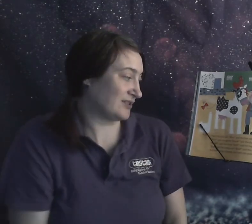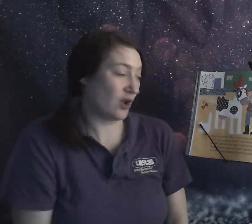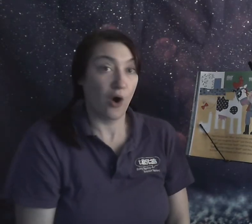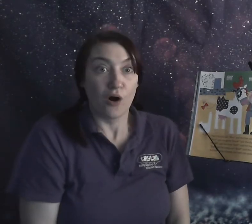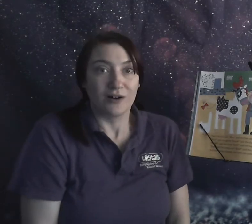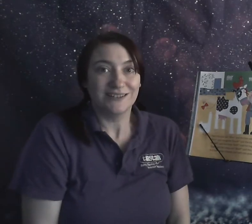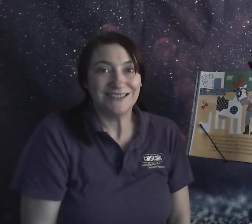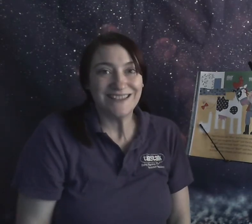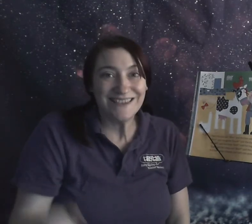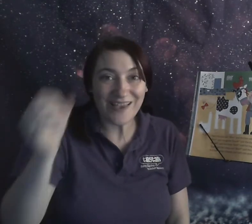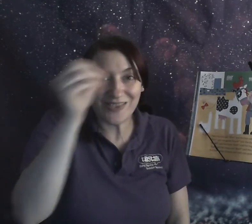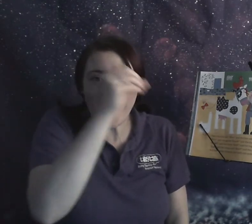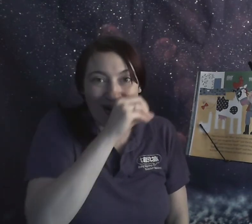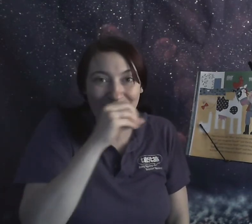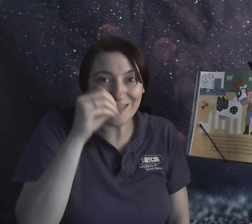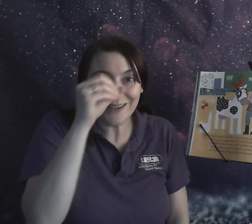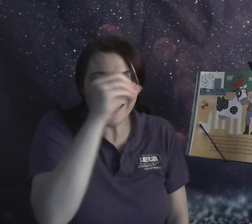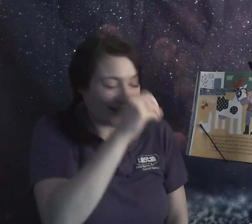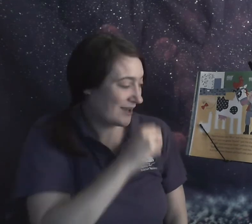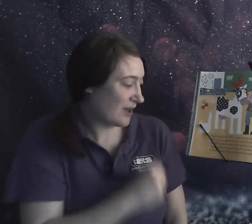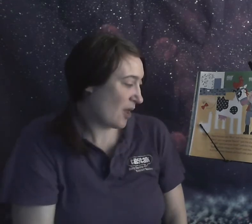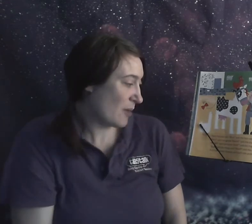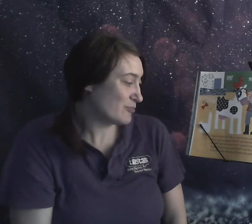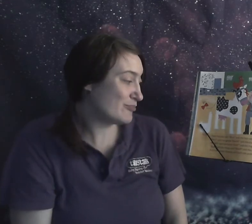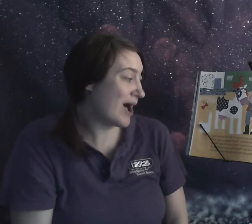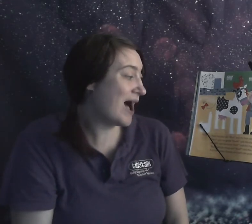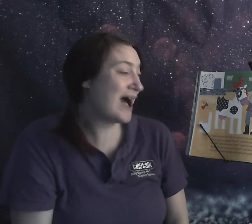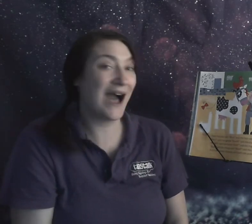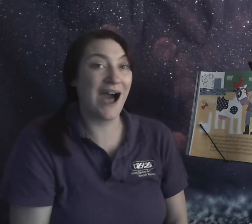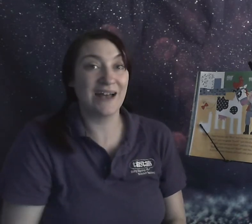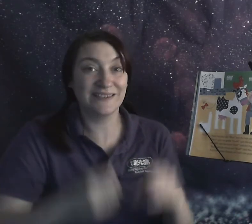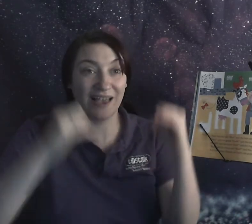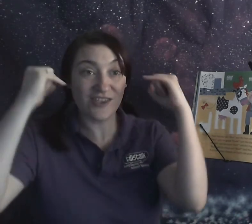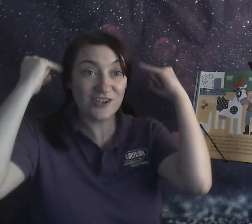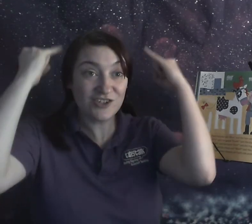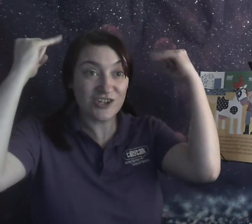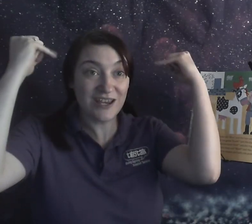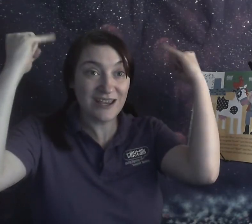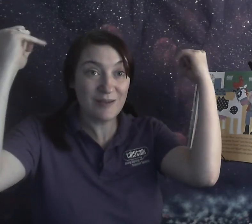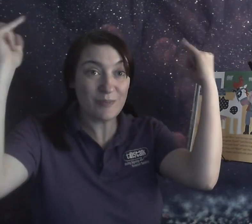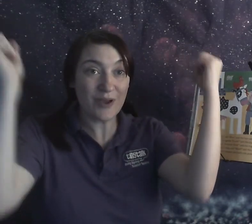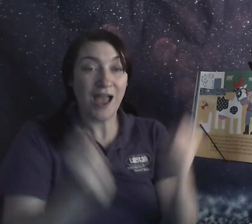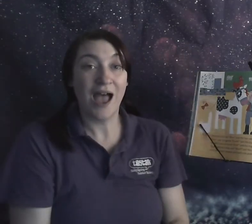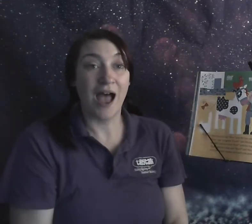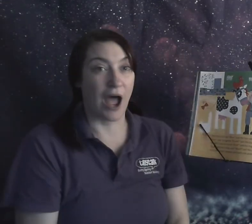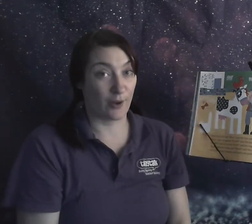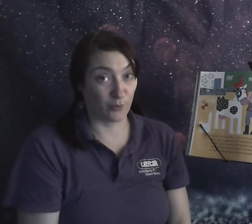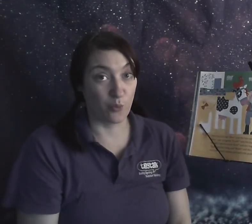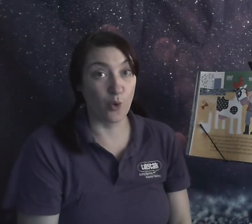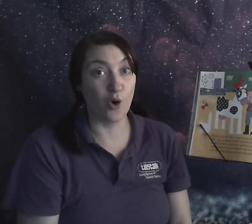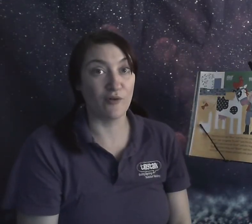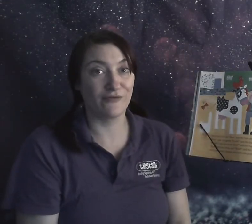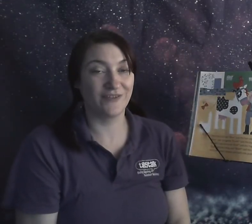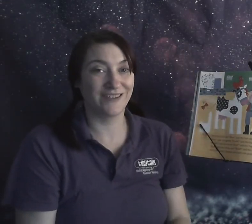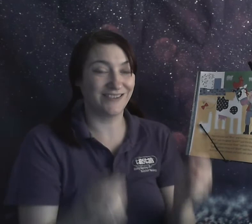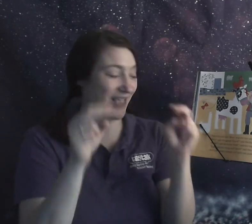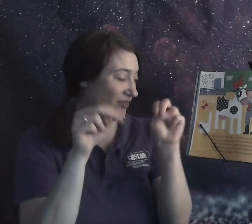"Oh!" said the hog. "Bah!" said the sheep, and "Woof!" said the